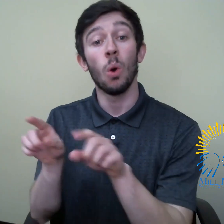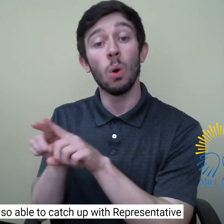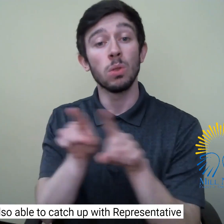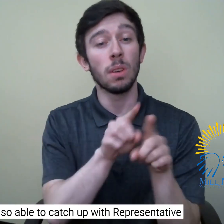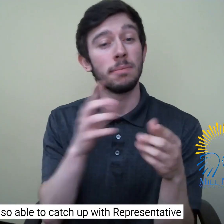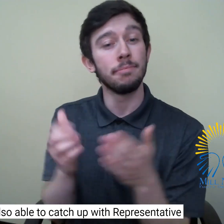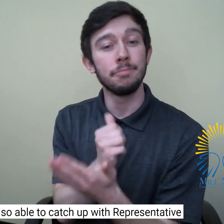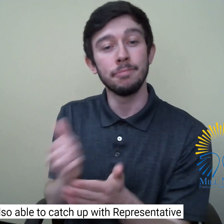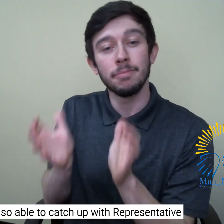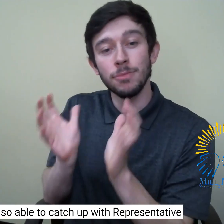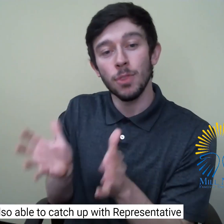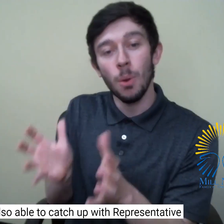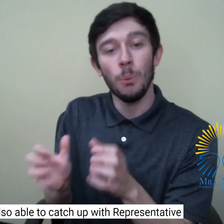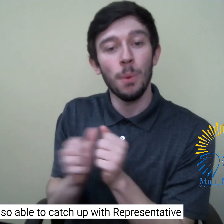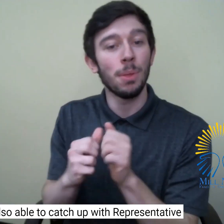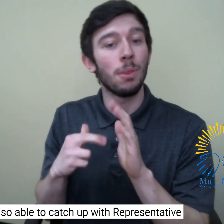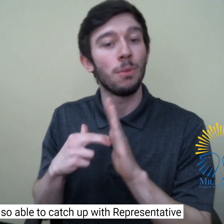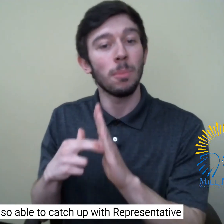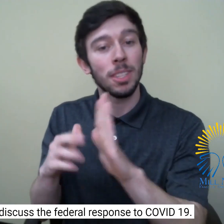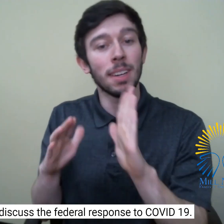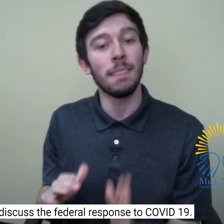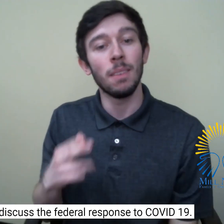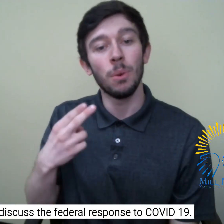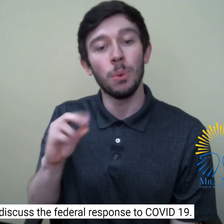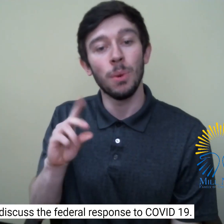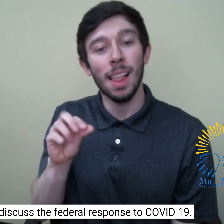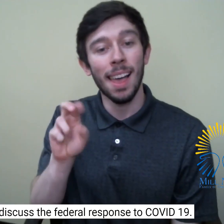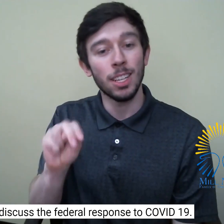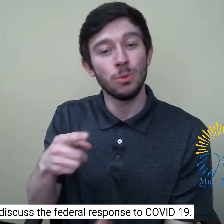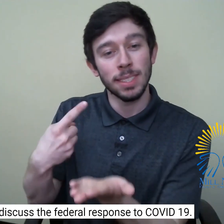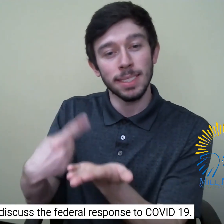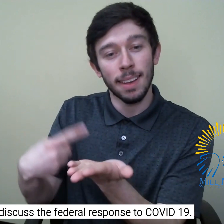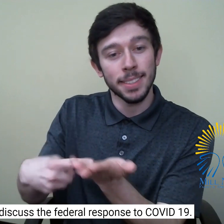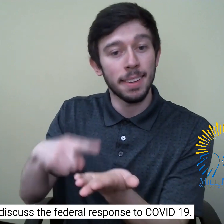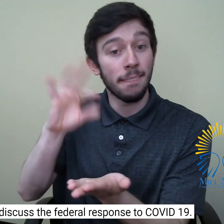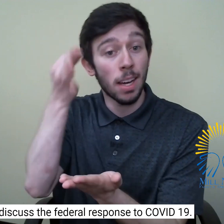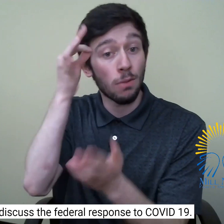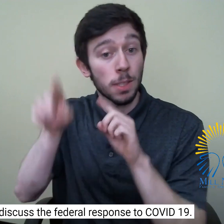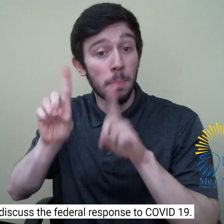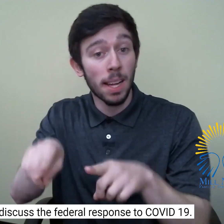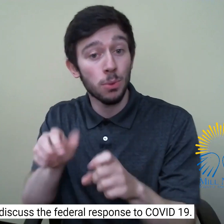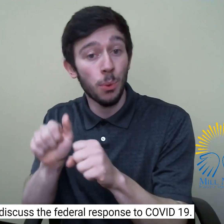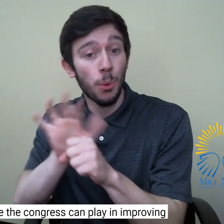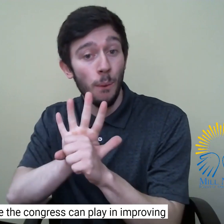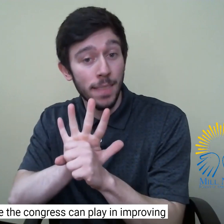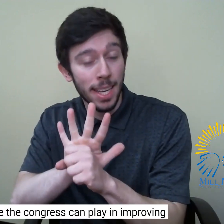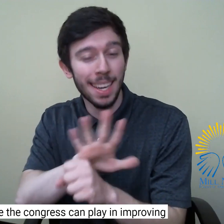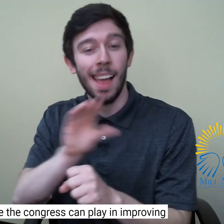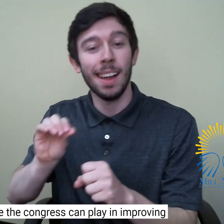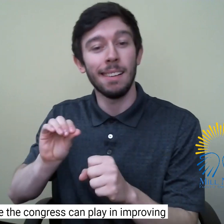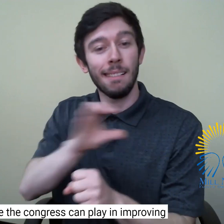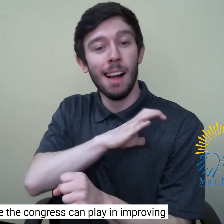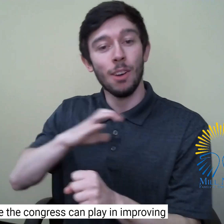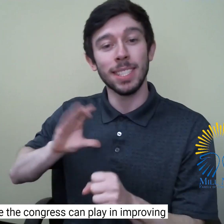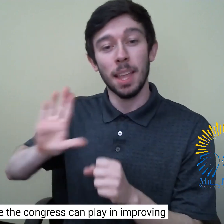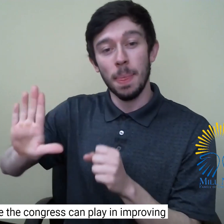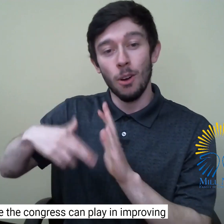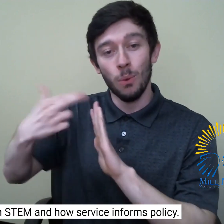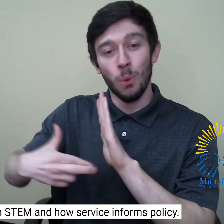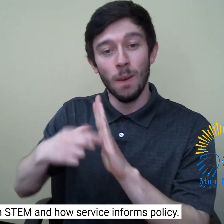We were also able to catch up with Representative Houlahan to discuss the federal response to COVID-19, the role that Congress can play in improving diversity